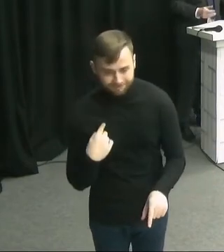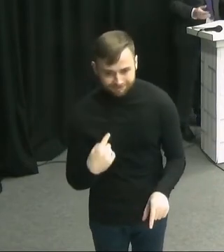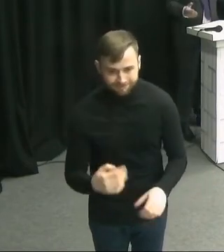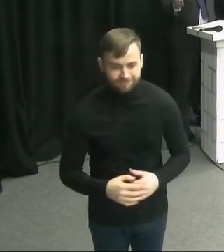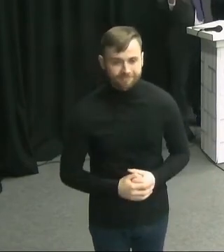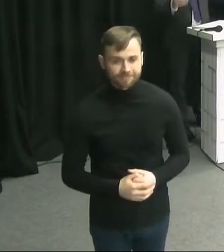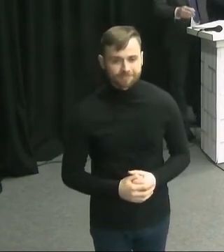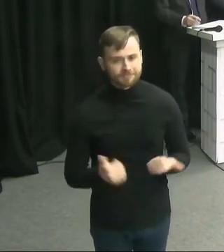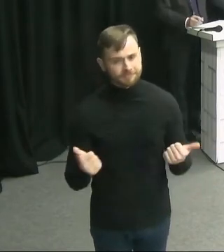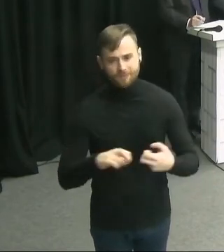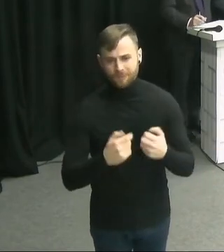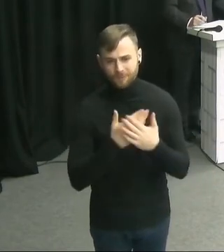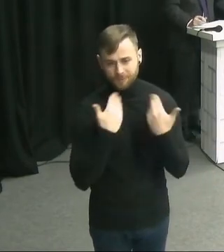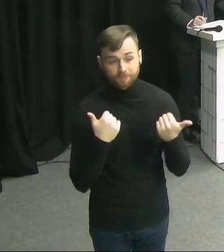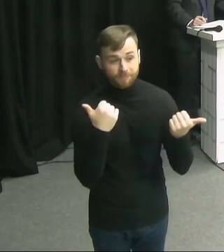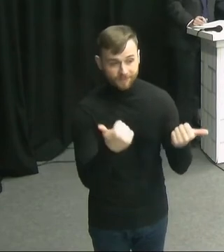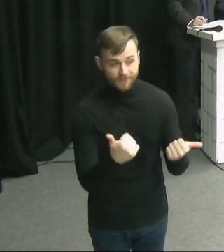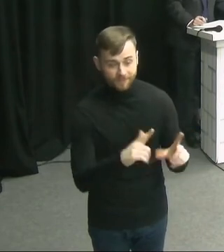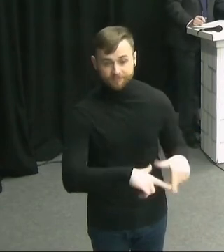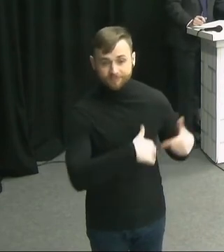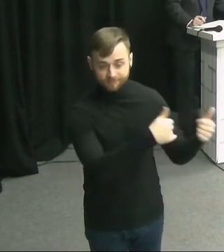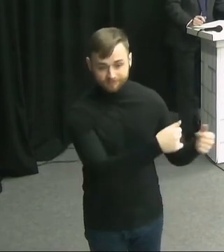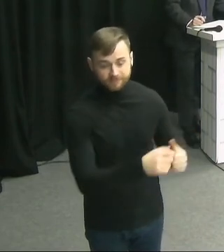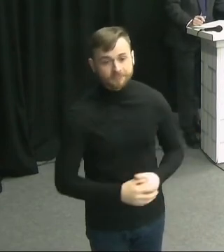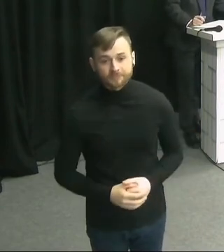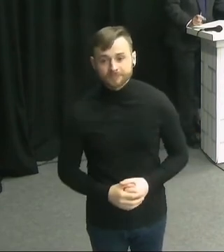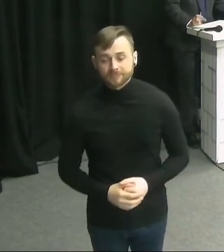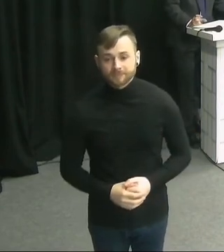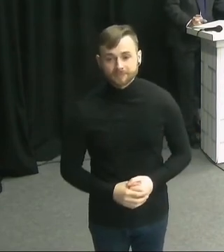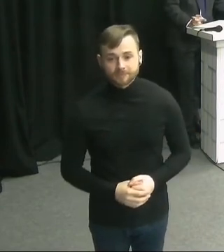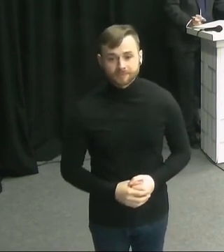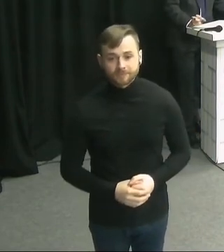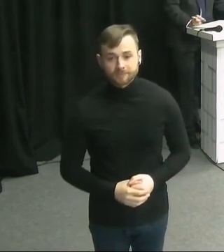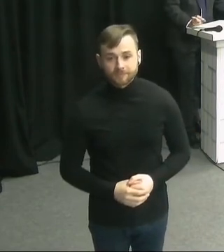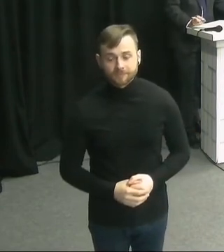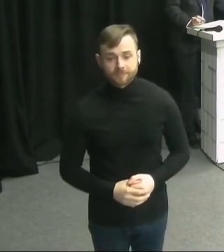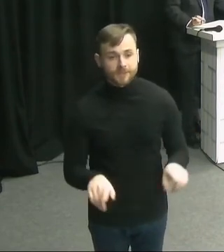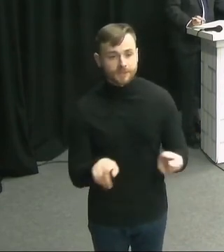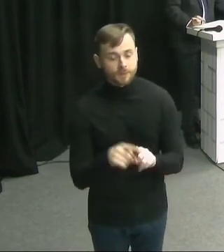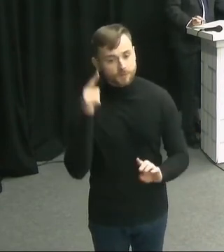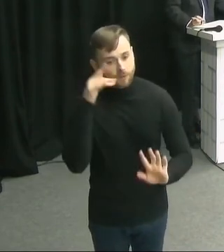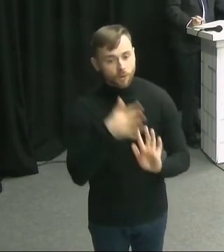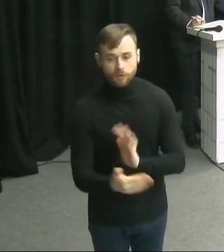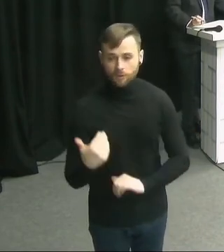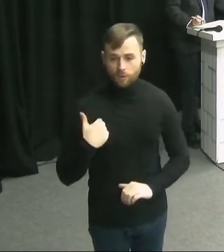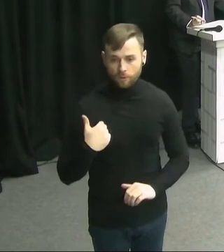services to the alumni. I think we're talking about the students, or at least the ones that are present here today. I agree.